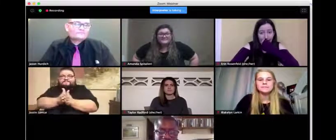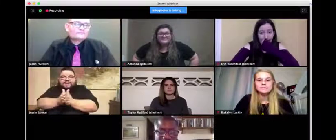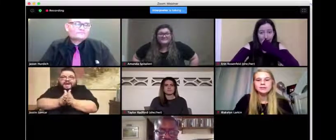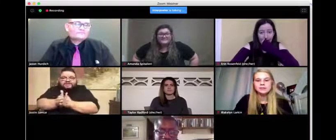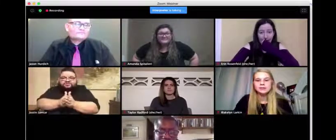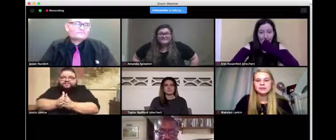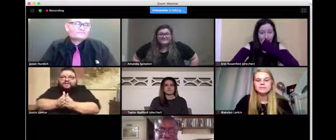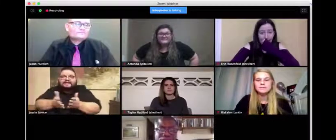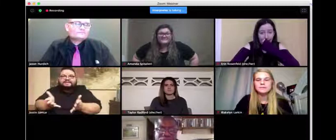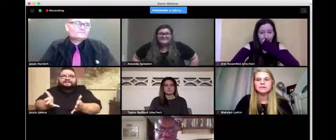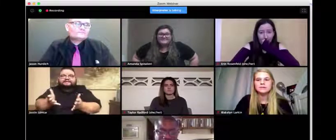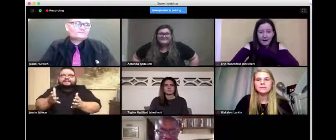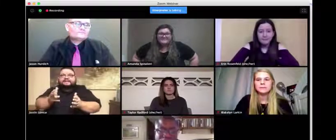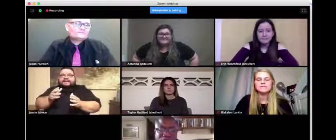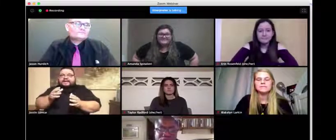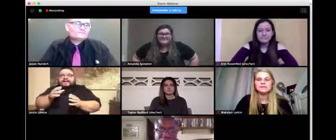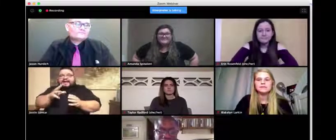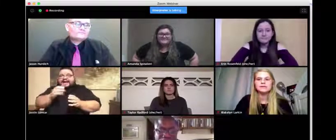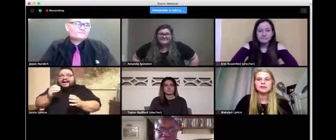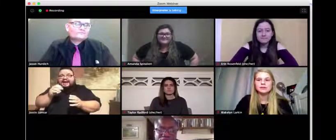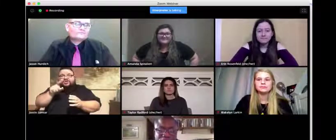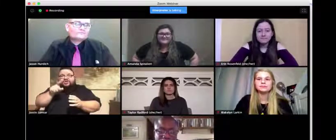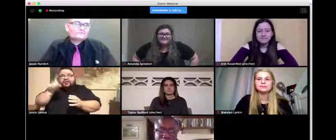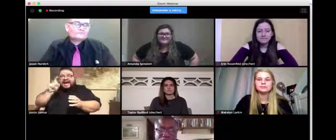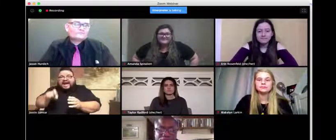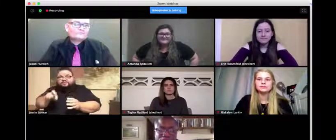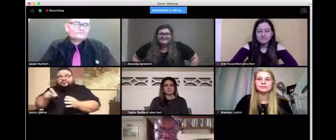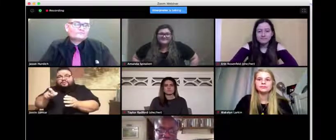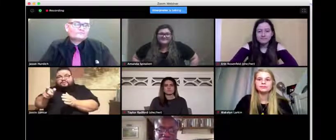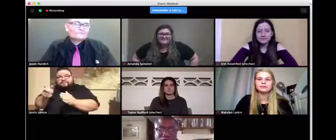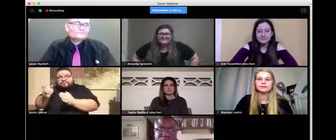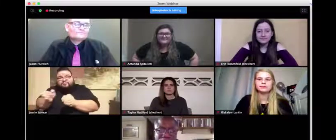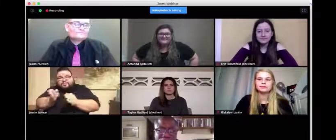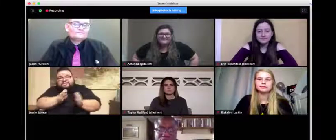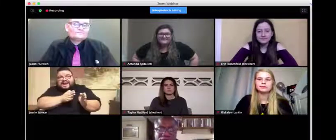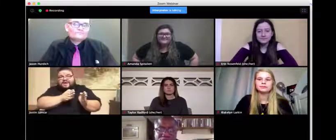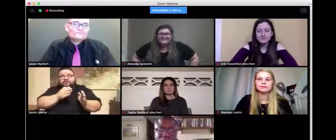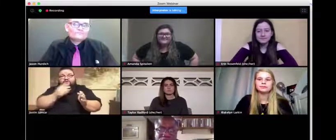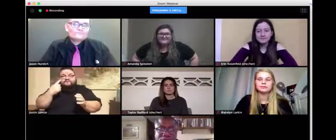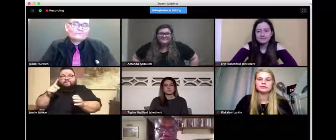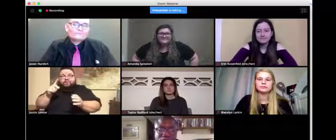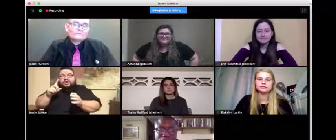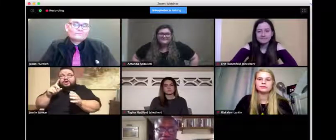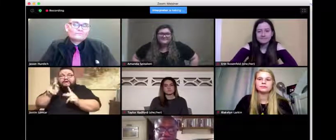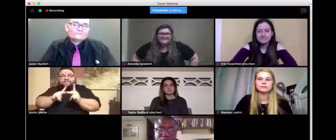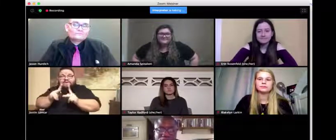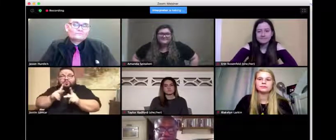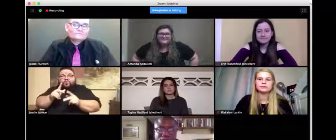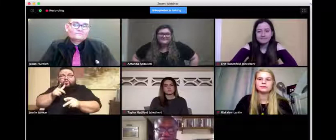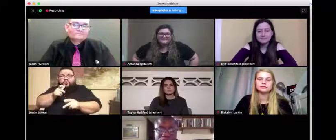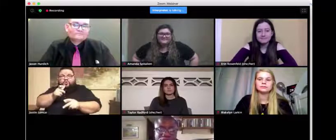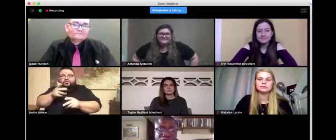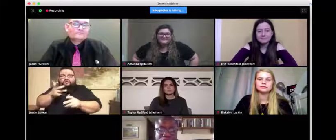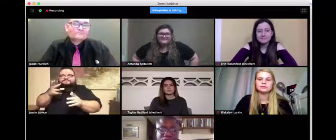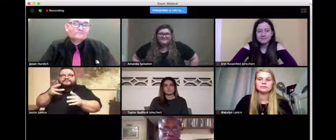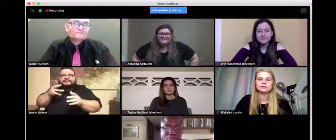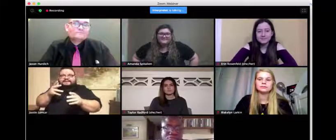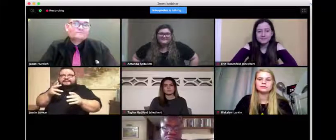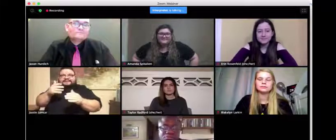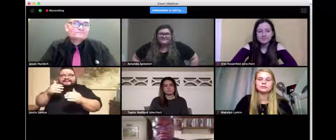to be prepared for, people that are going to be the haters. You got to be ready.